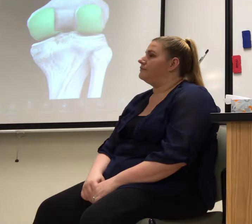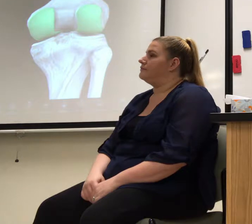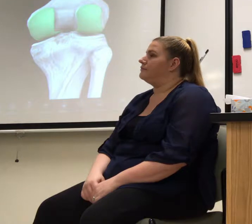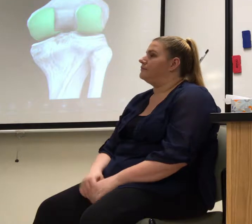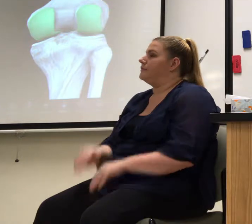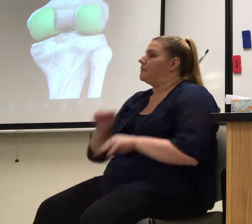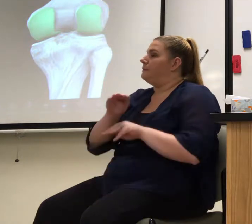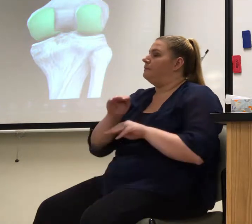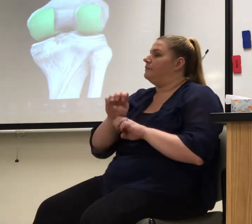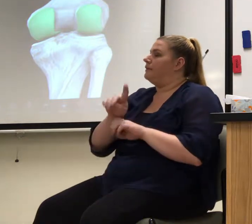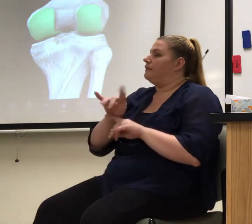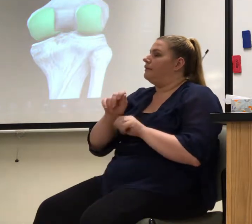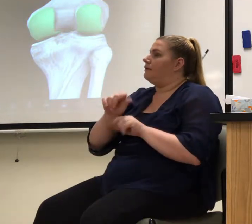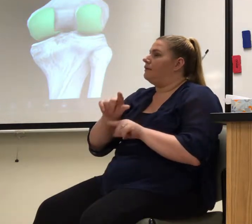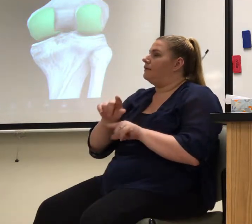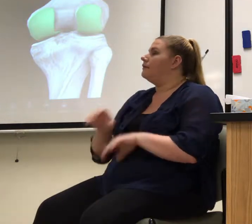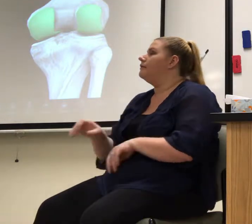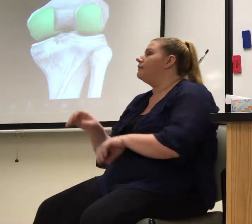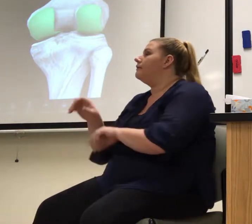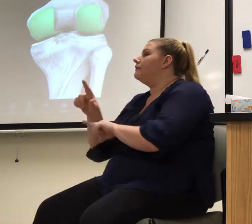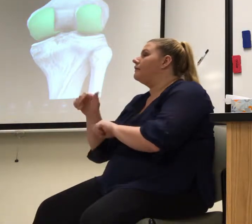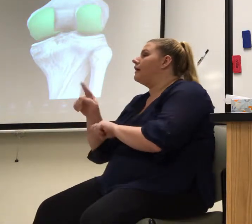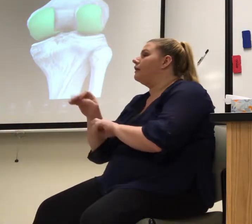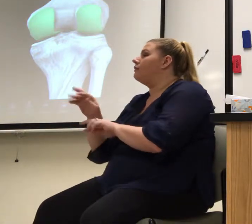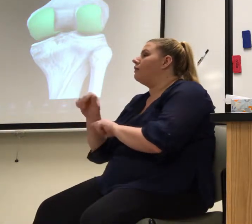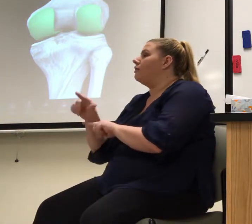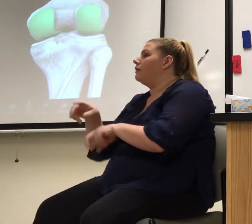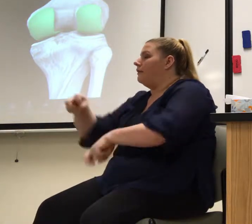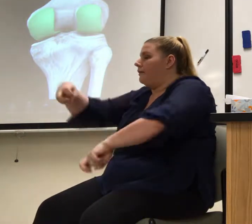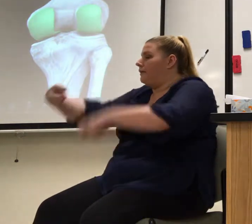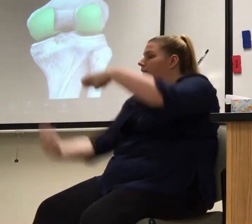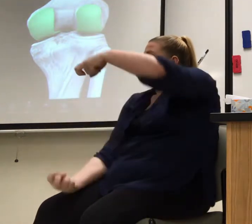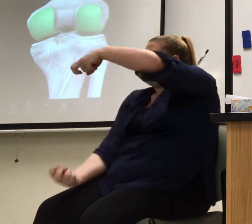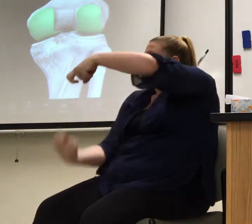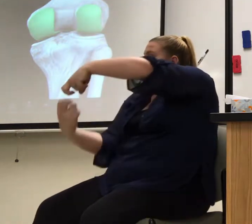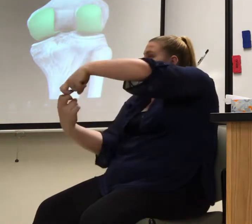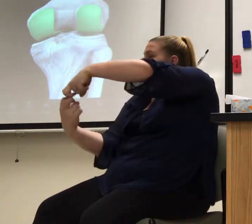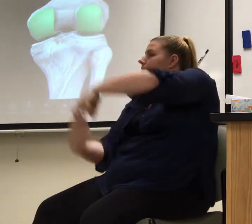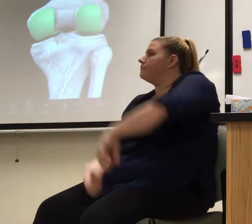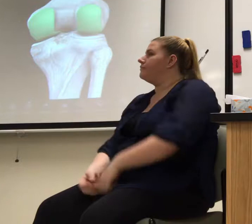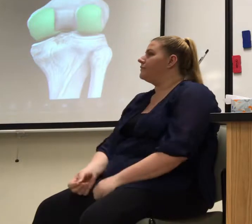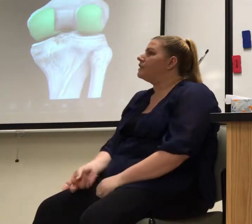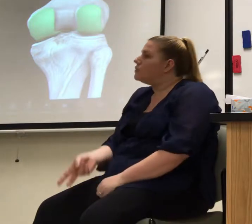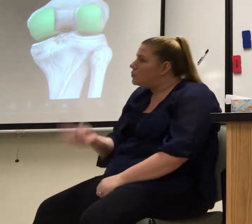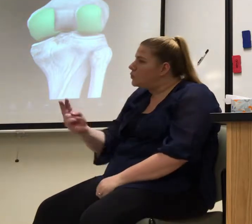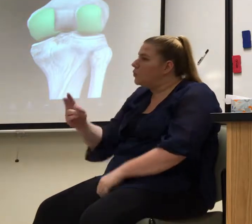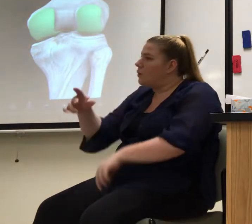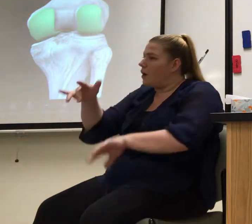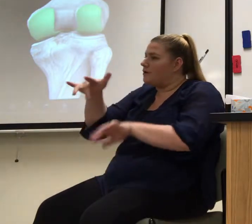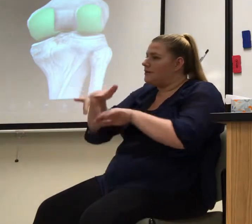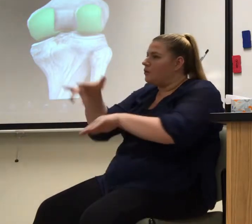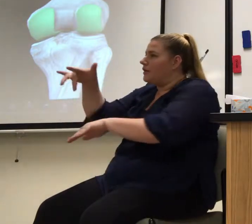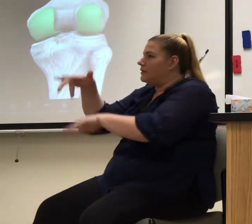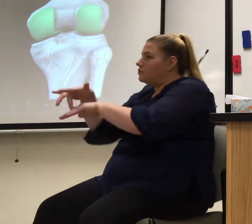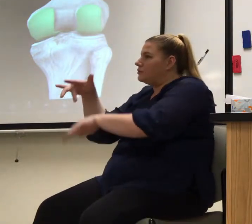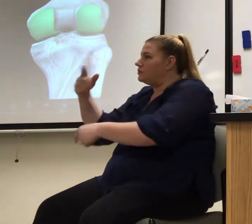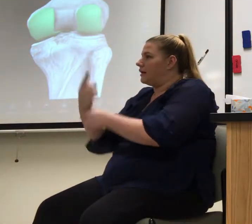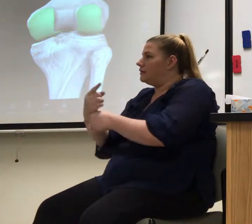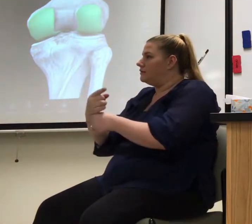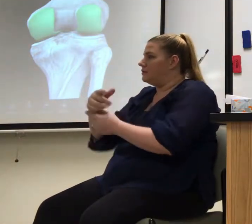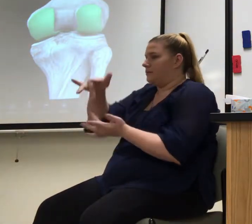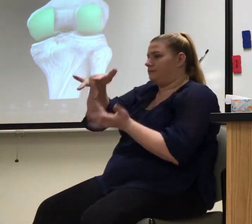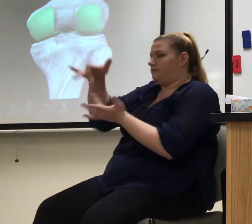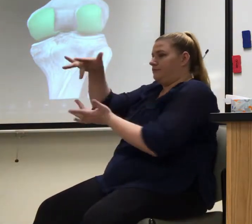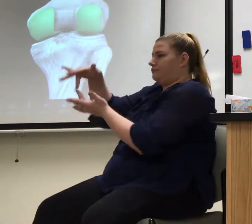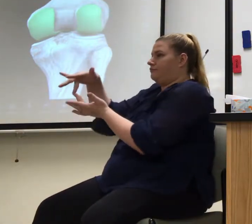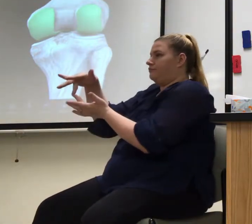So that's 2, the condyles. Okay, that's 2 articulations. And notice how the condyles of tibia as well